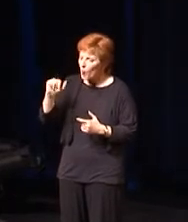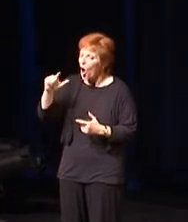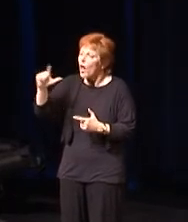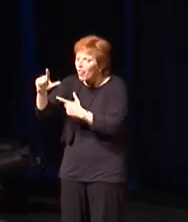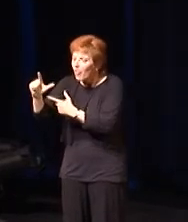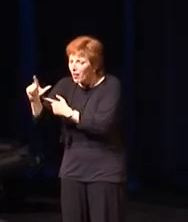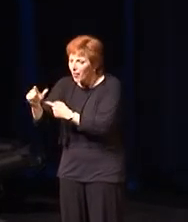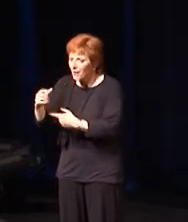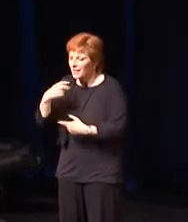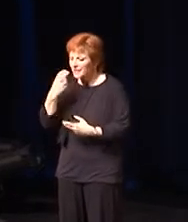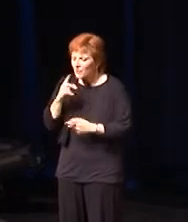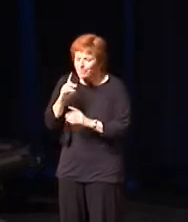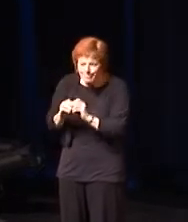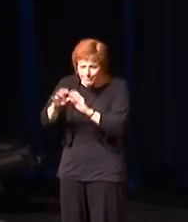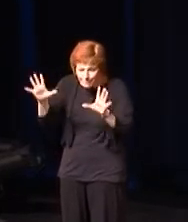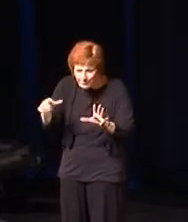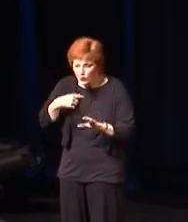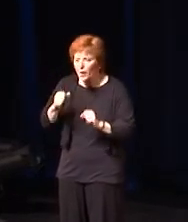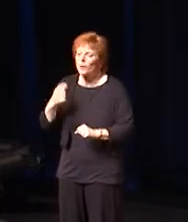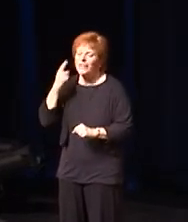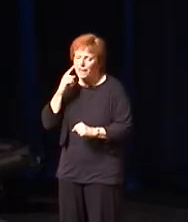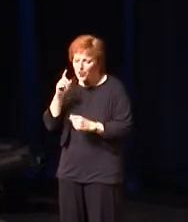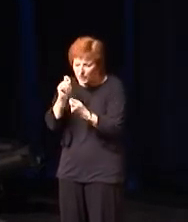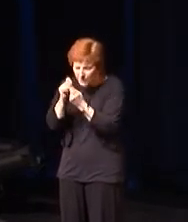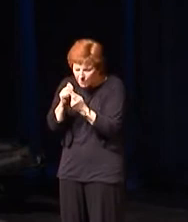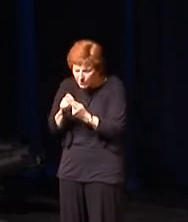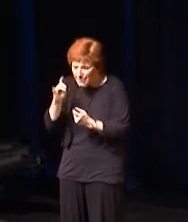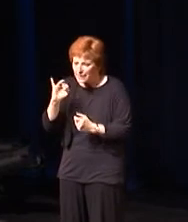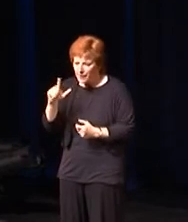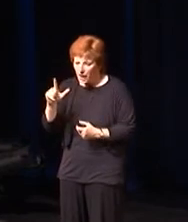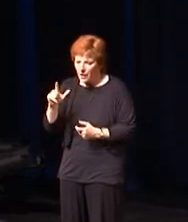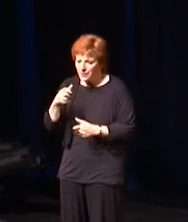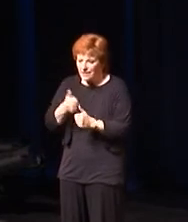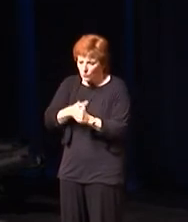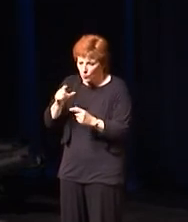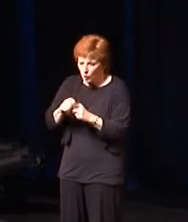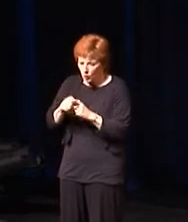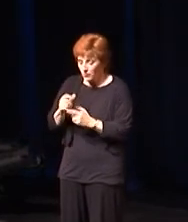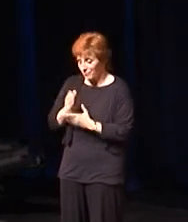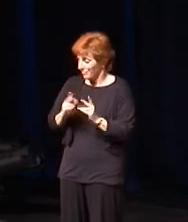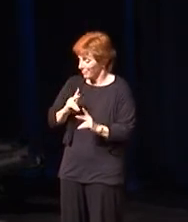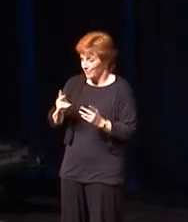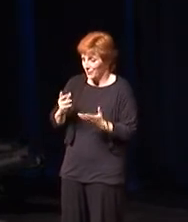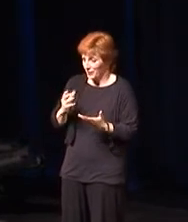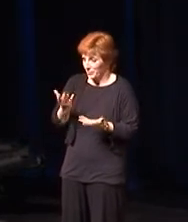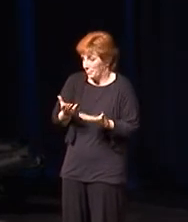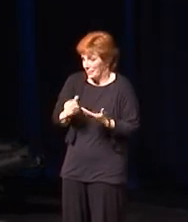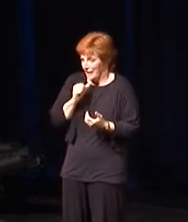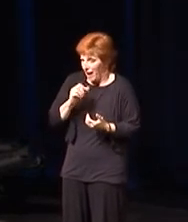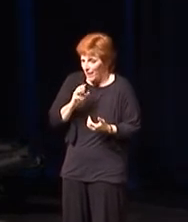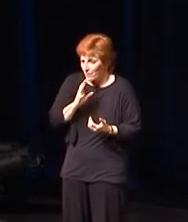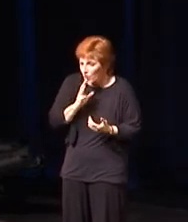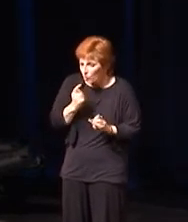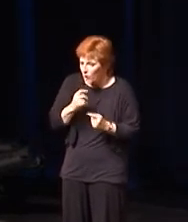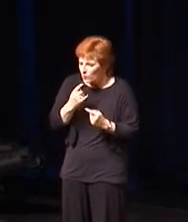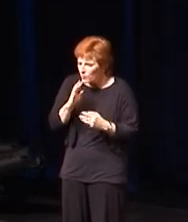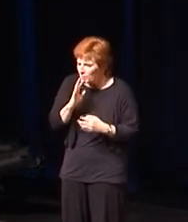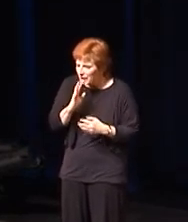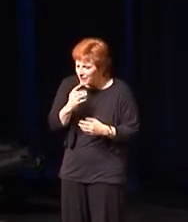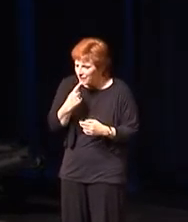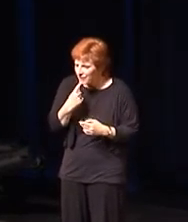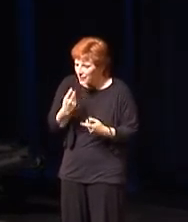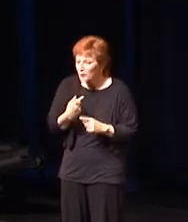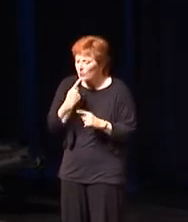then enunciate. So I would hear the detail. And some individuals that remain nonverbal, when they try to speak, they're just